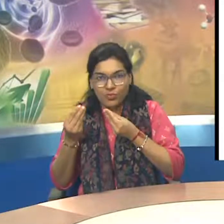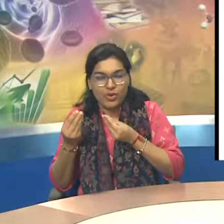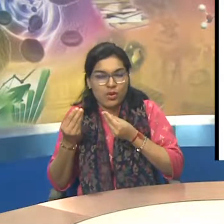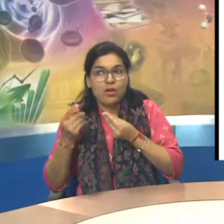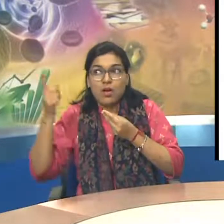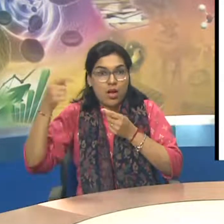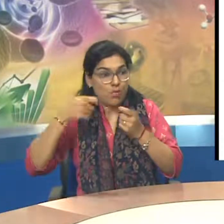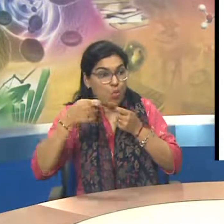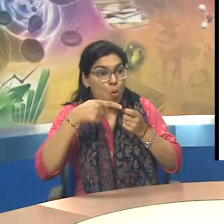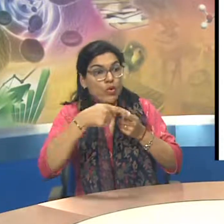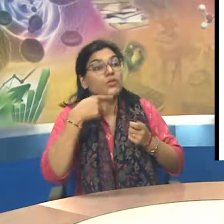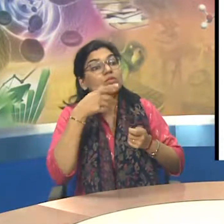coordinating